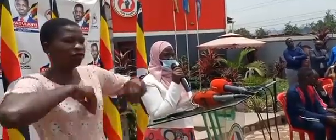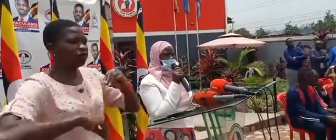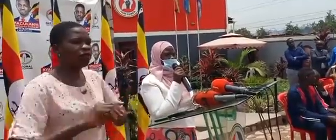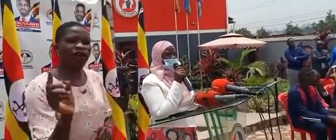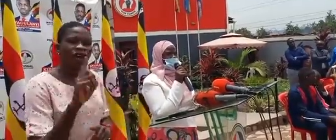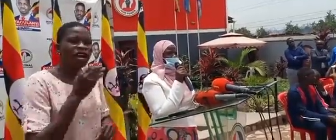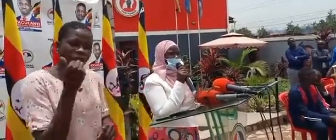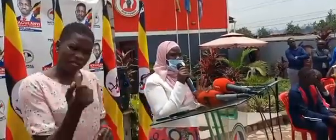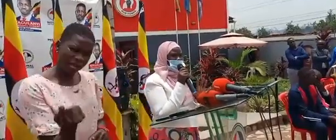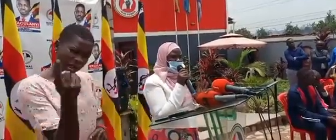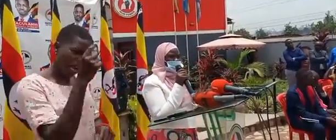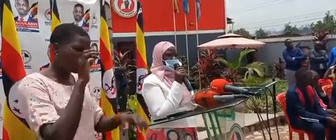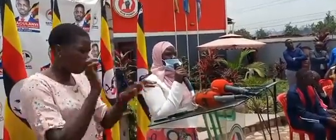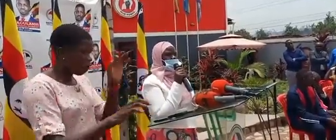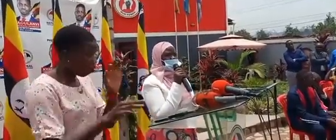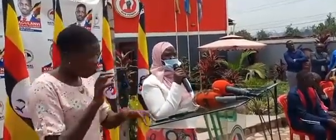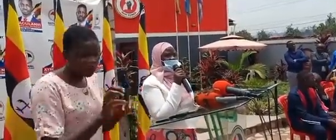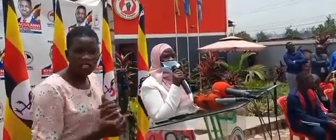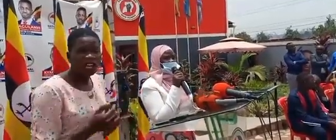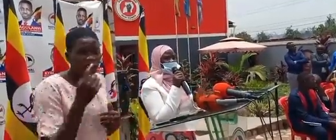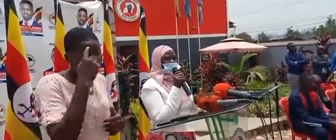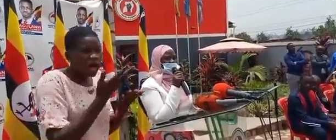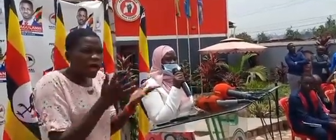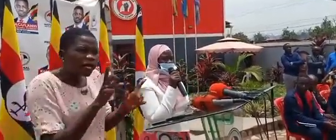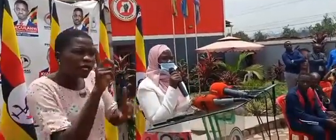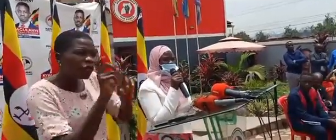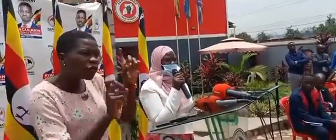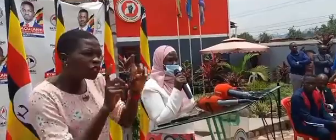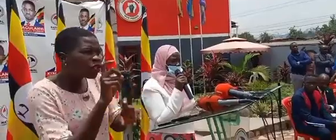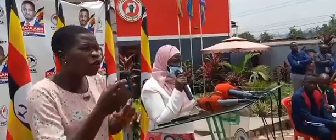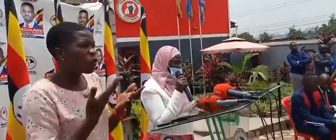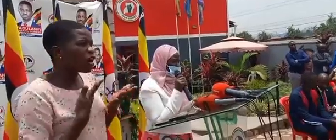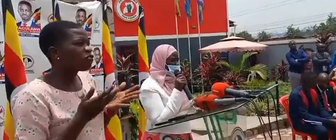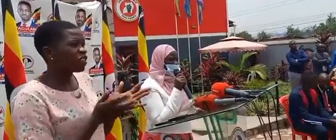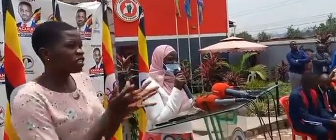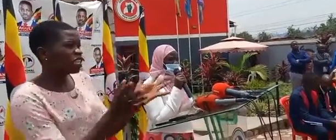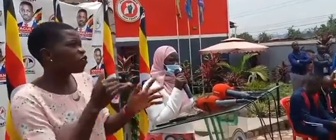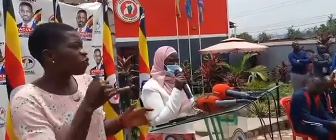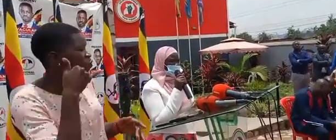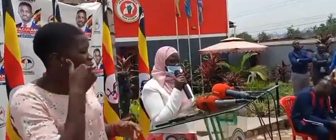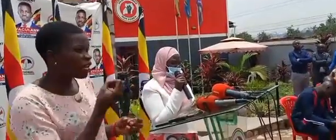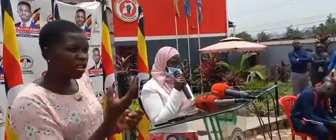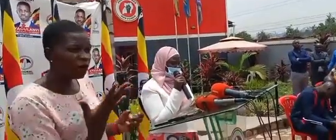here. For any inquiries, we have a general line here that you can call,